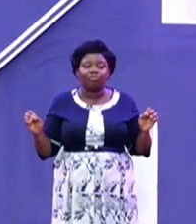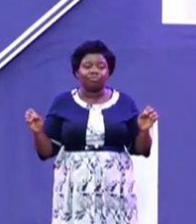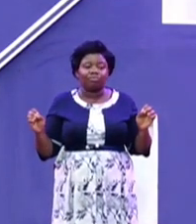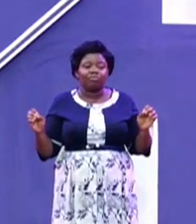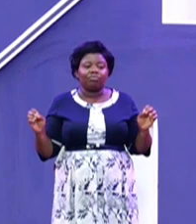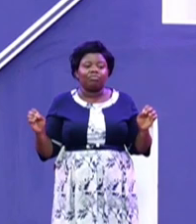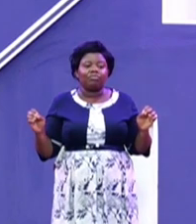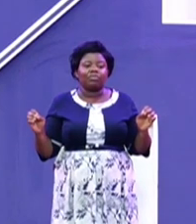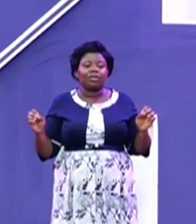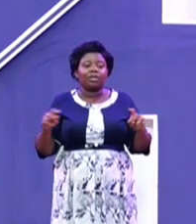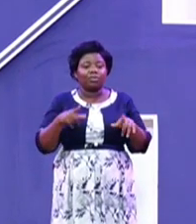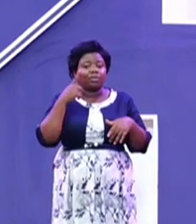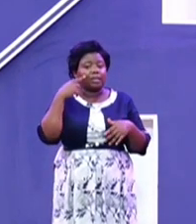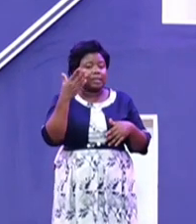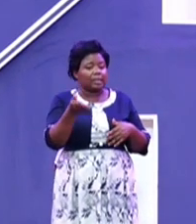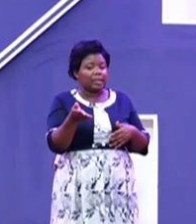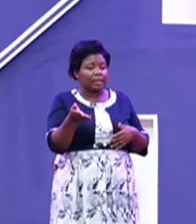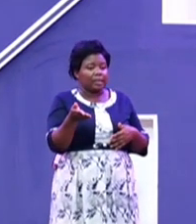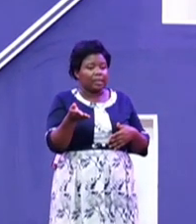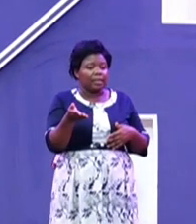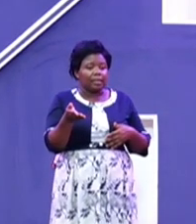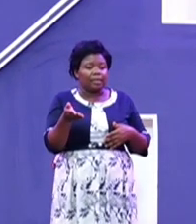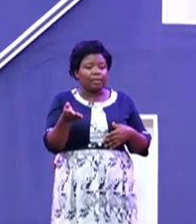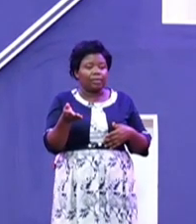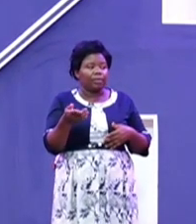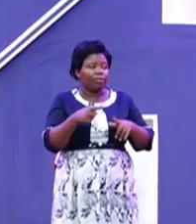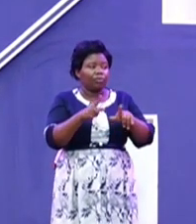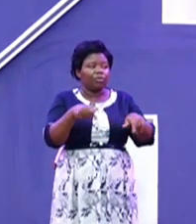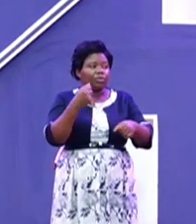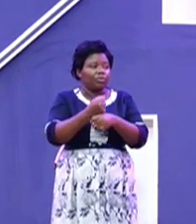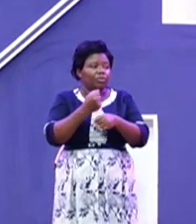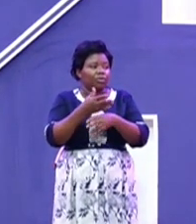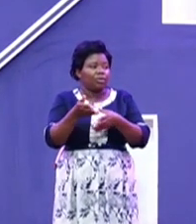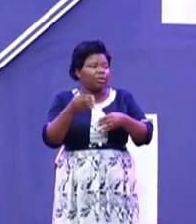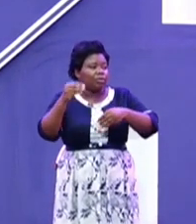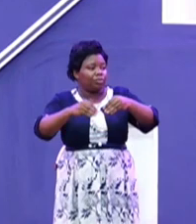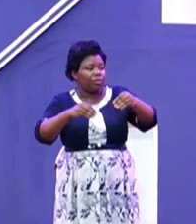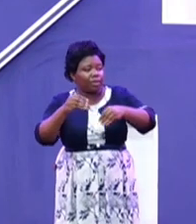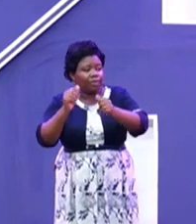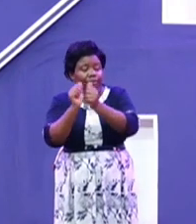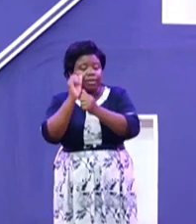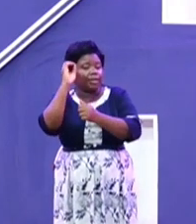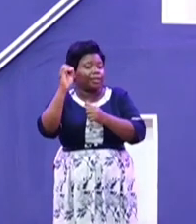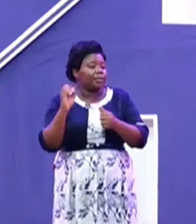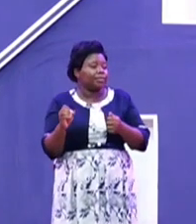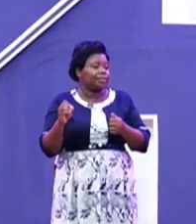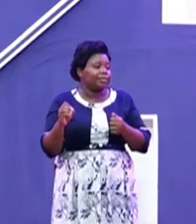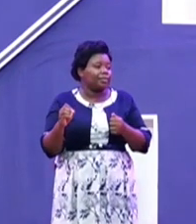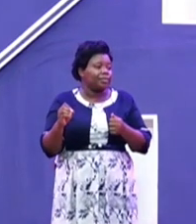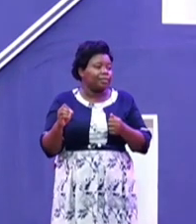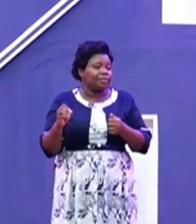tulaba here anti tukikola netuwaayo ekimu eky'ekkumi is